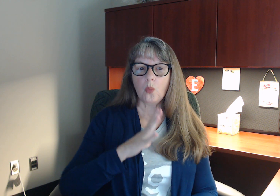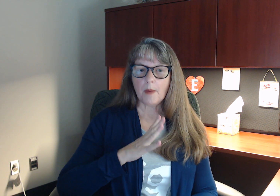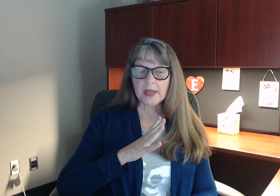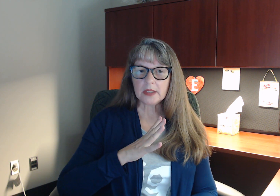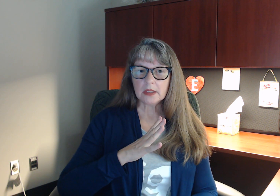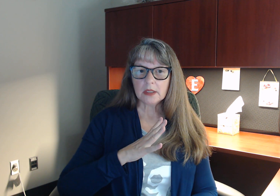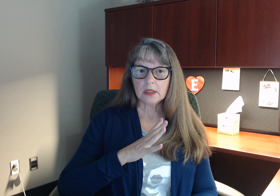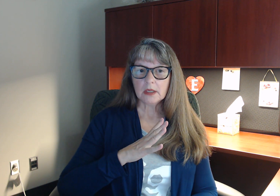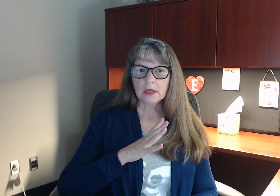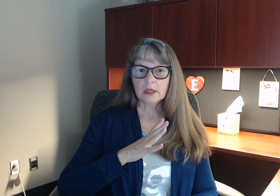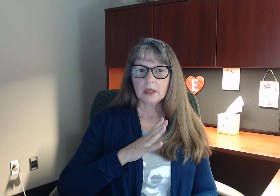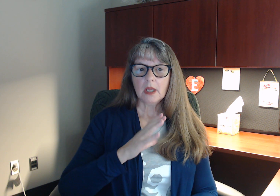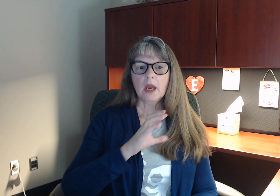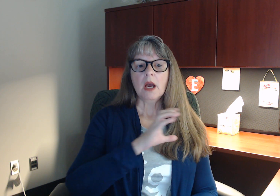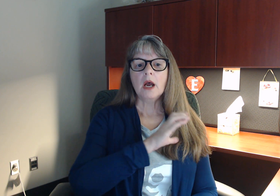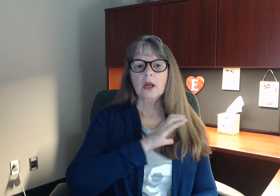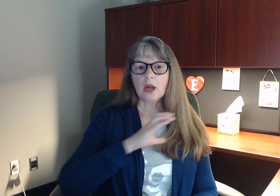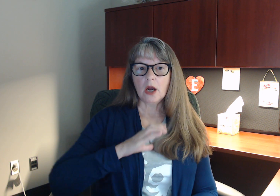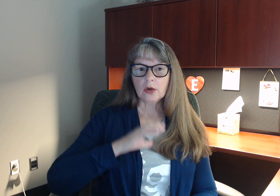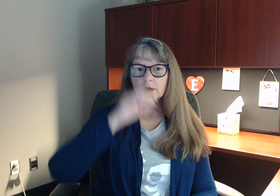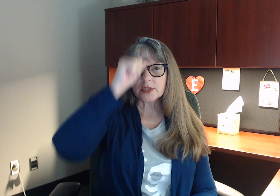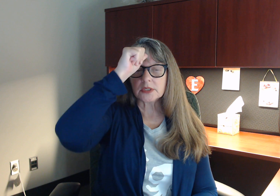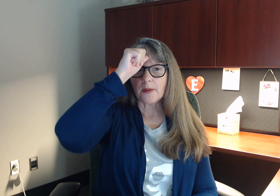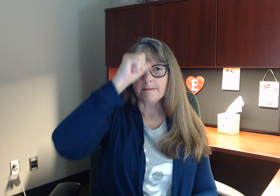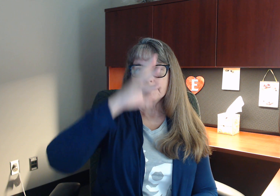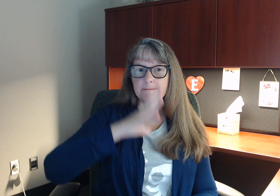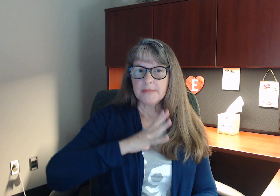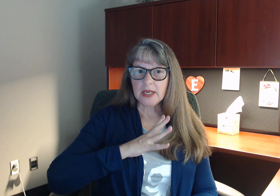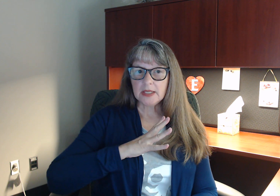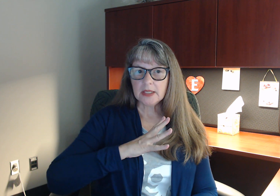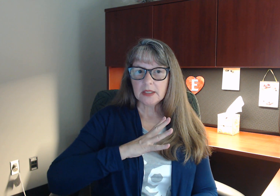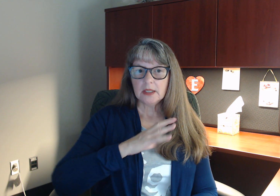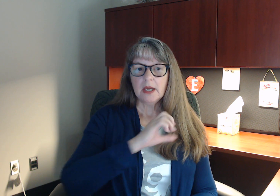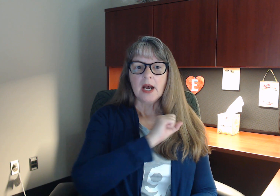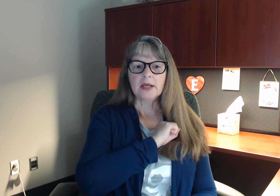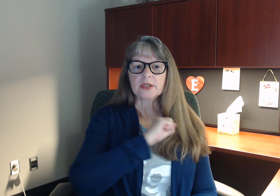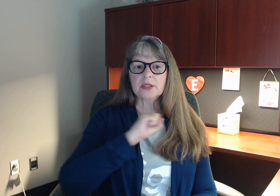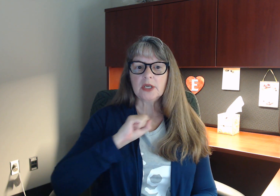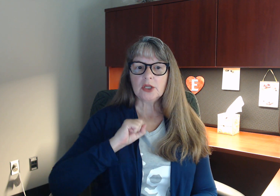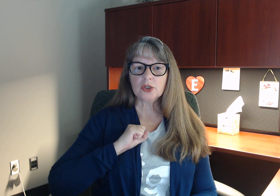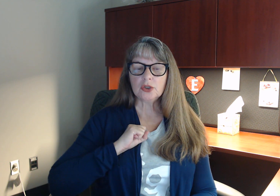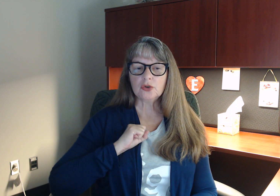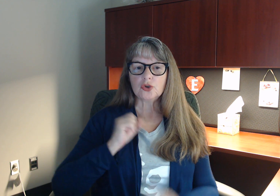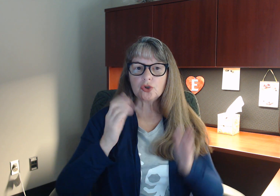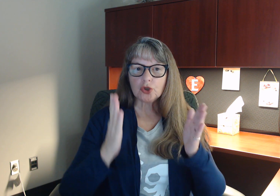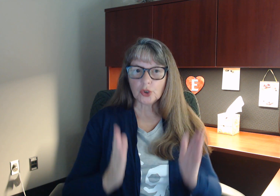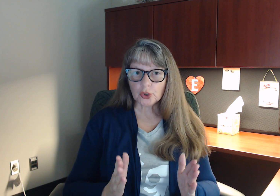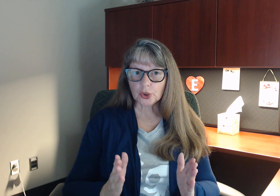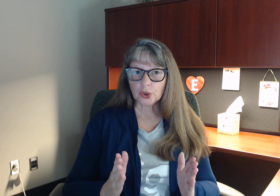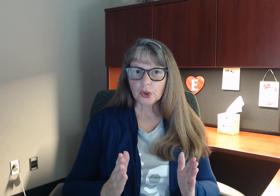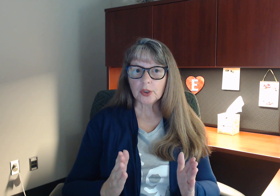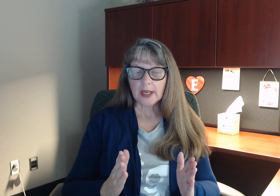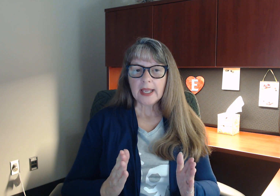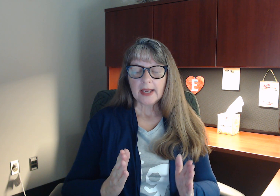Congresswoman, a Congressman, a Senator.